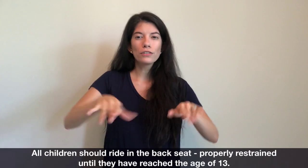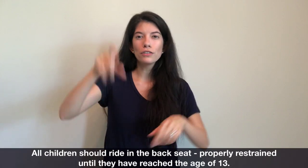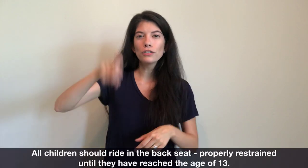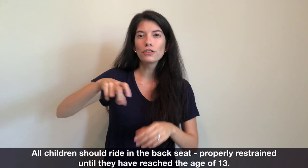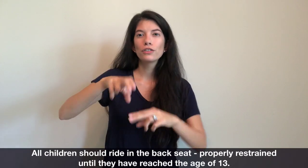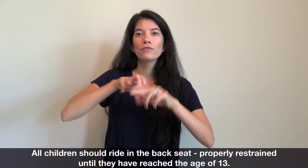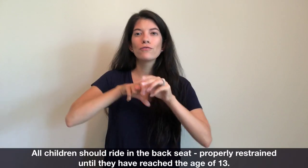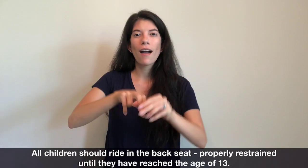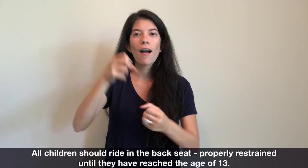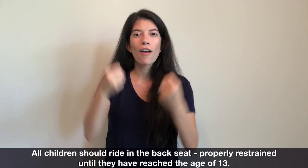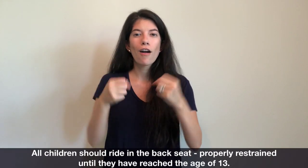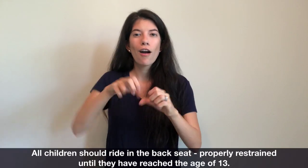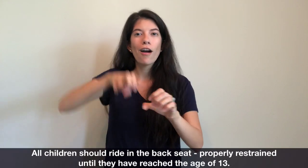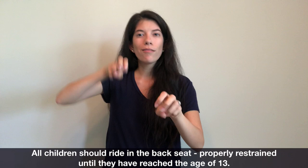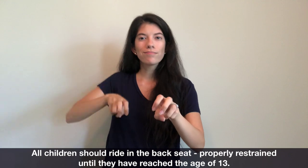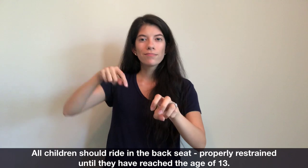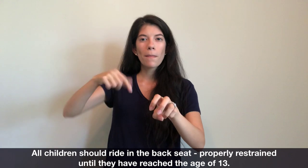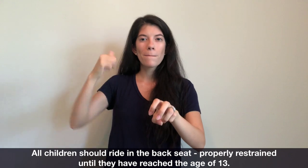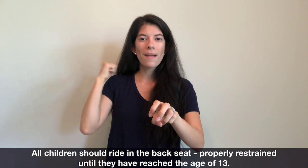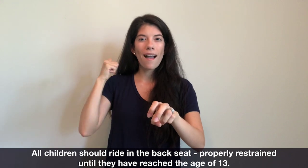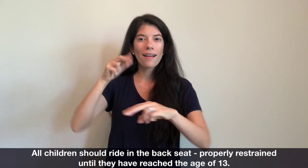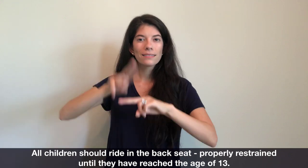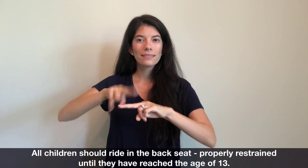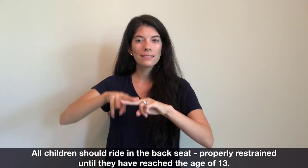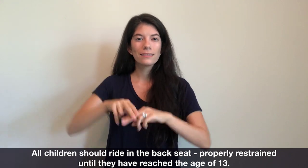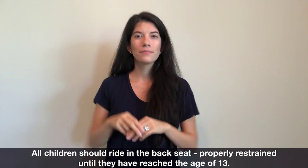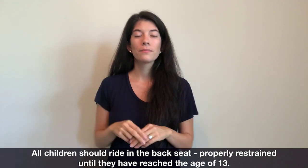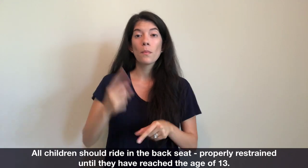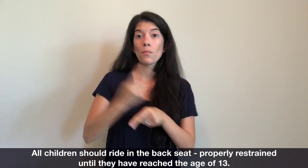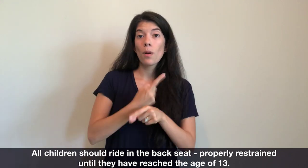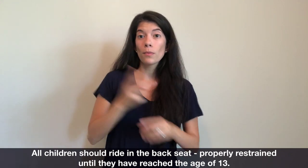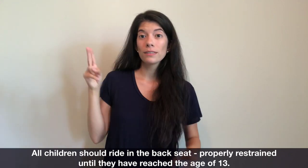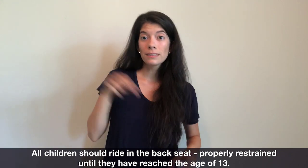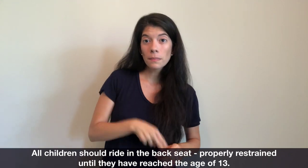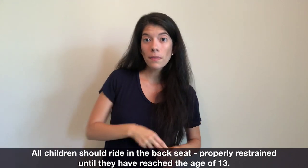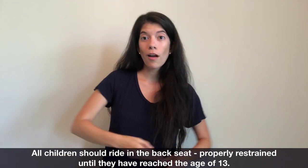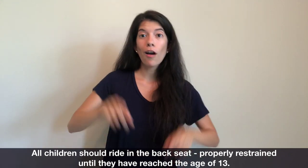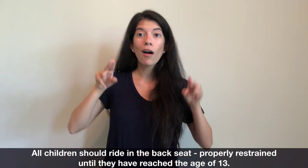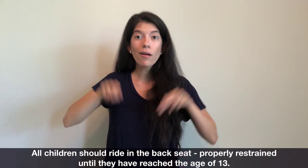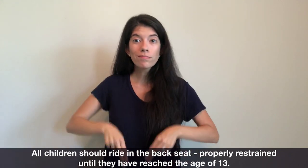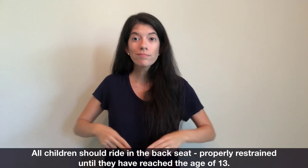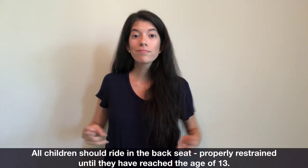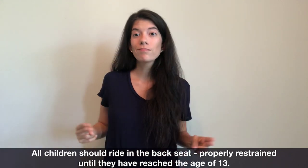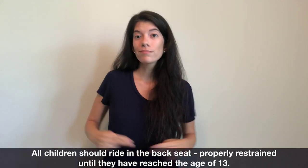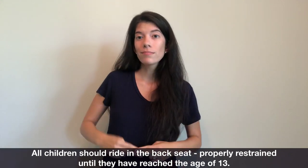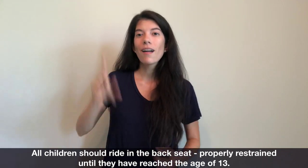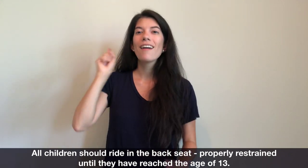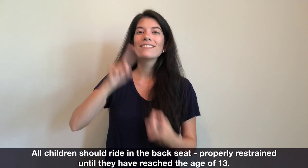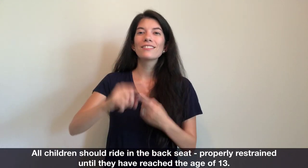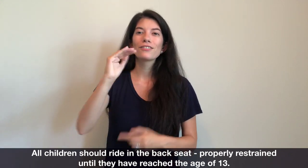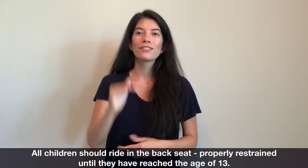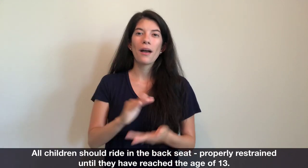All children should ride in the back seat, properly restrained until they have reached the age of